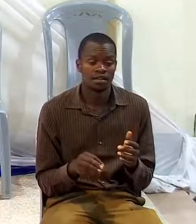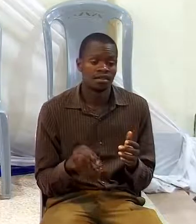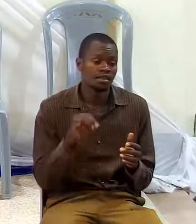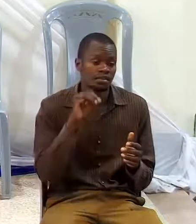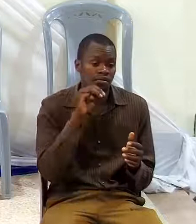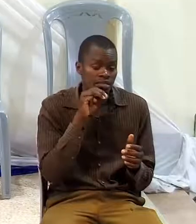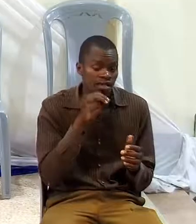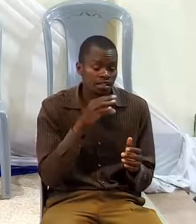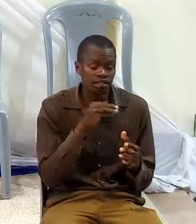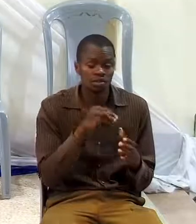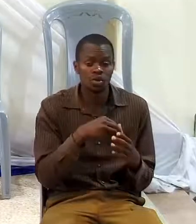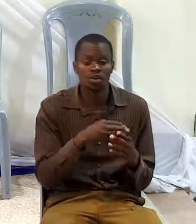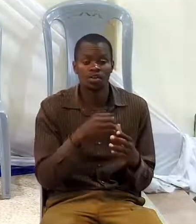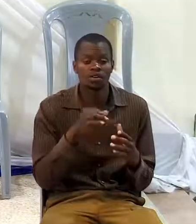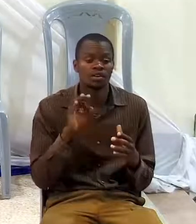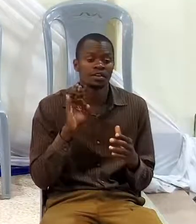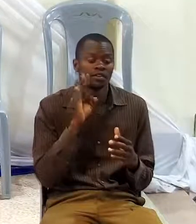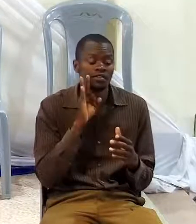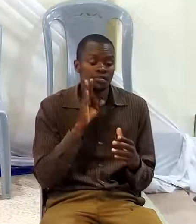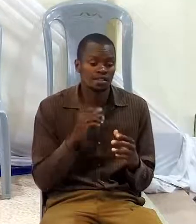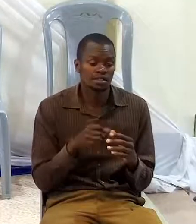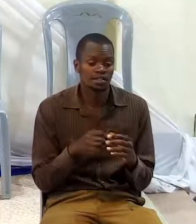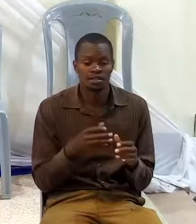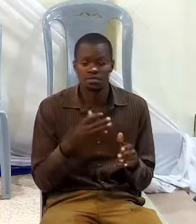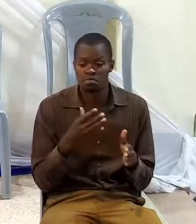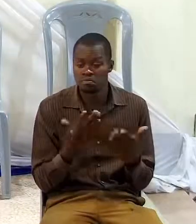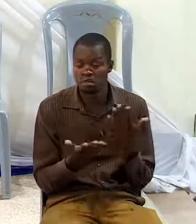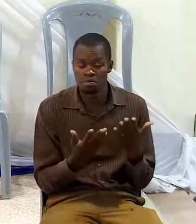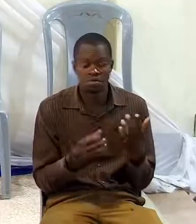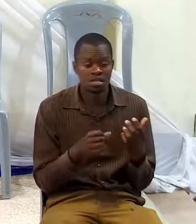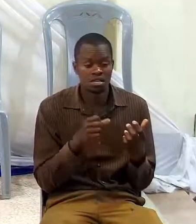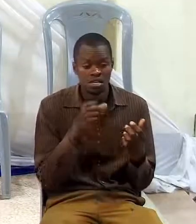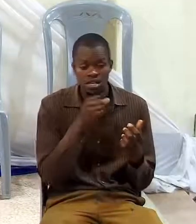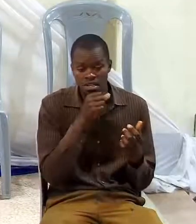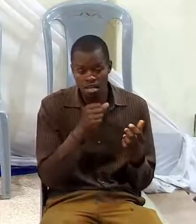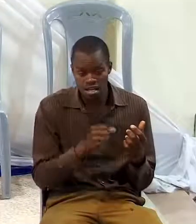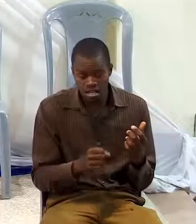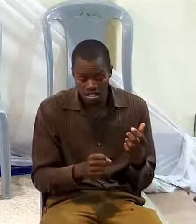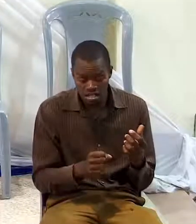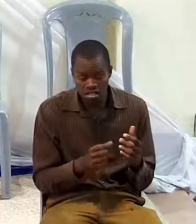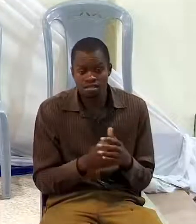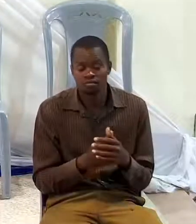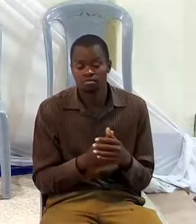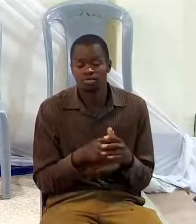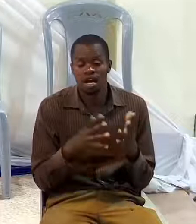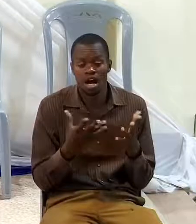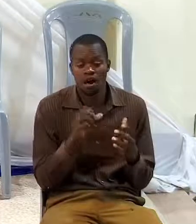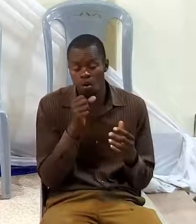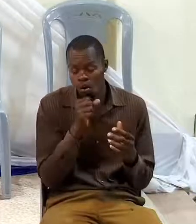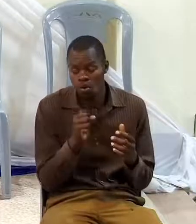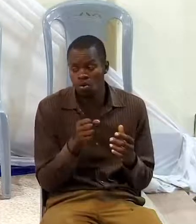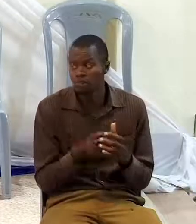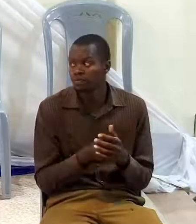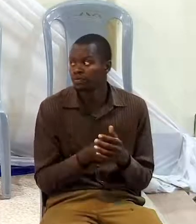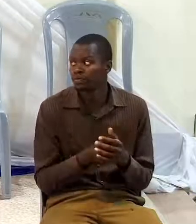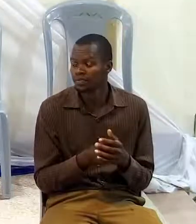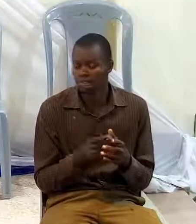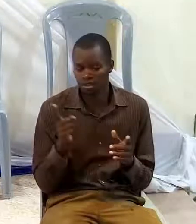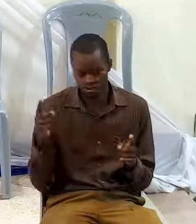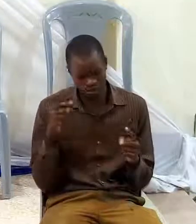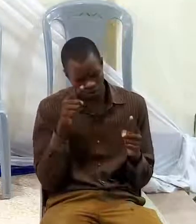age are also influencers. Now, I want to focus on these two key